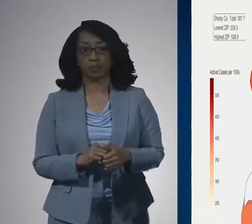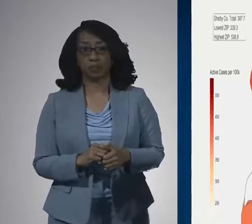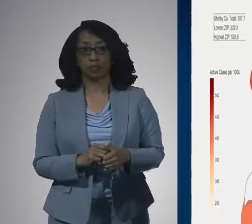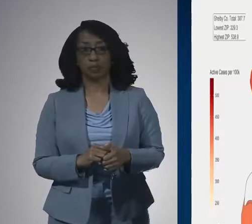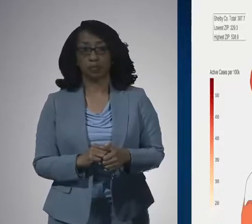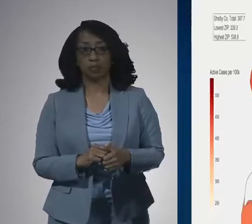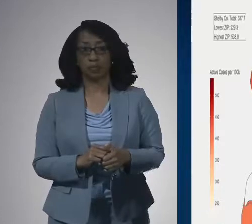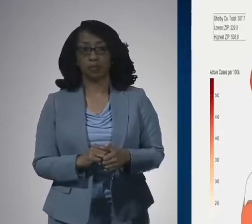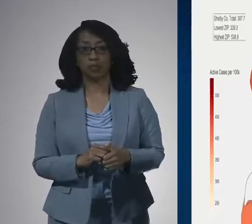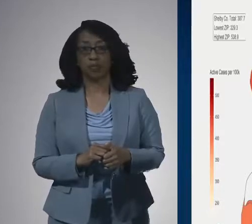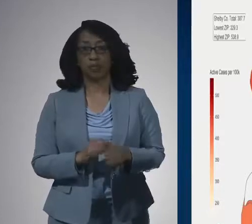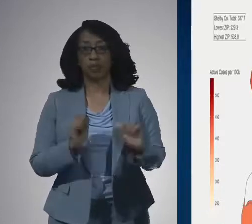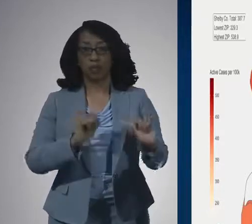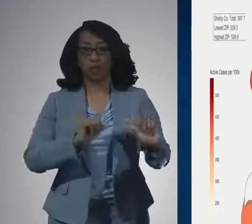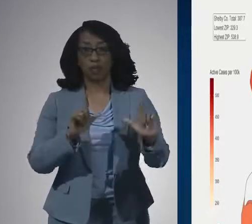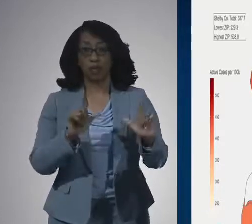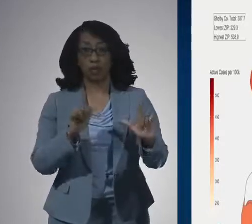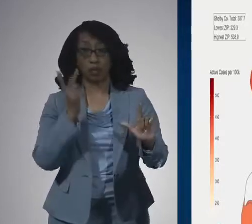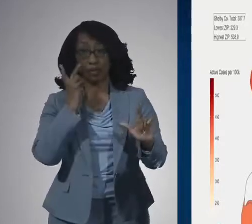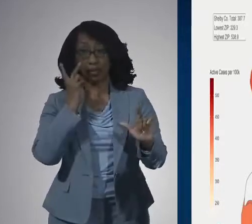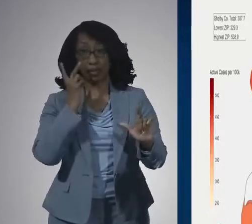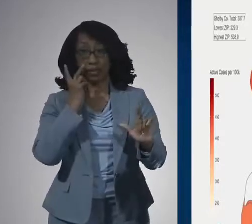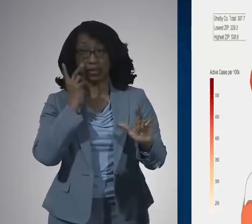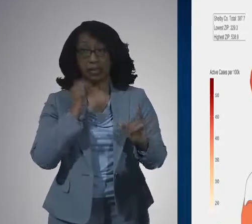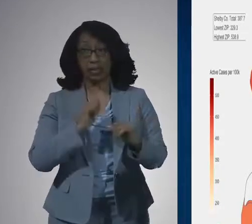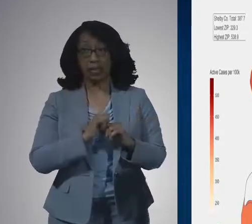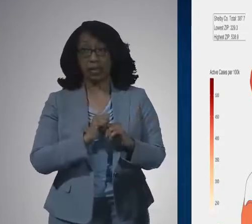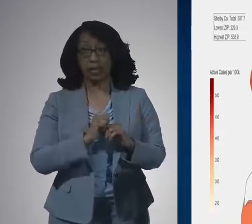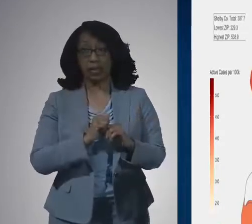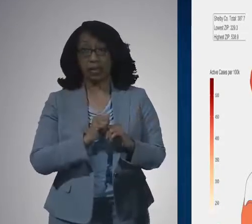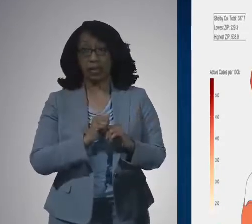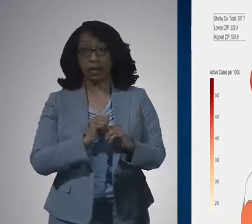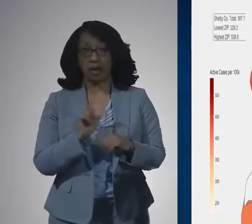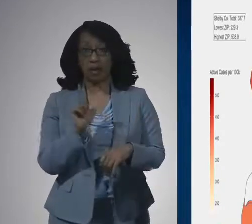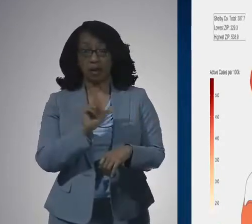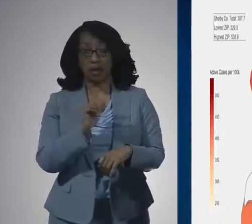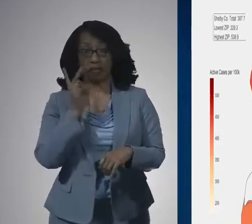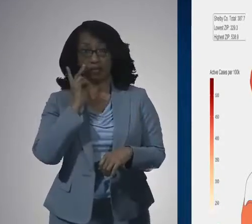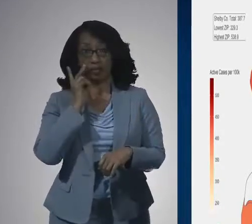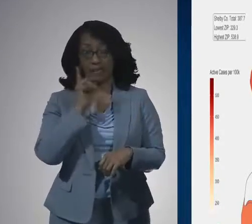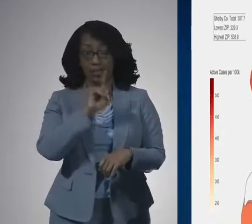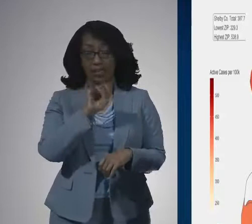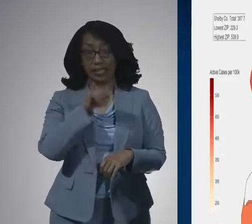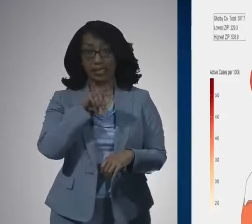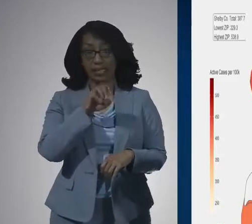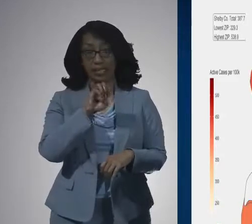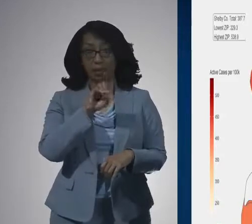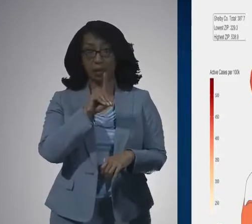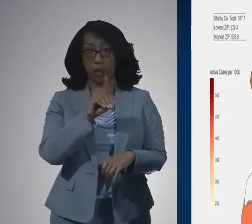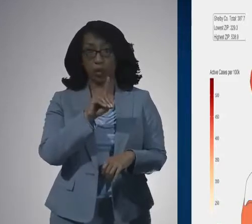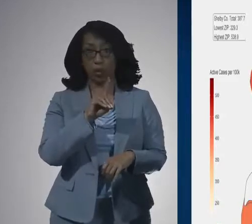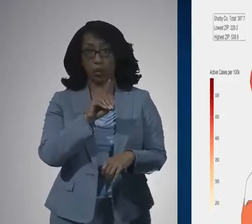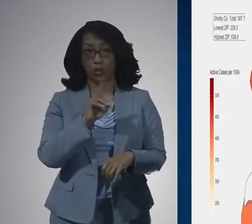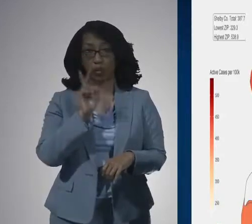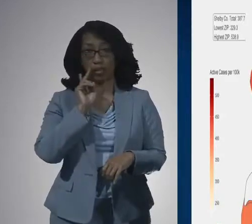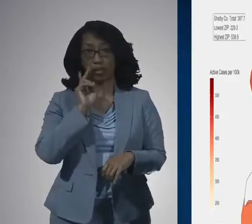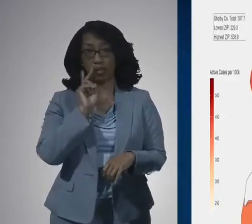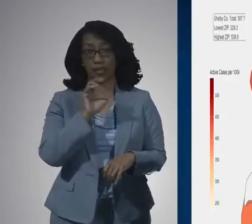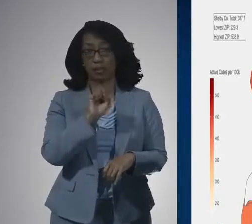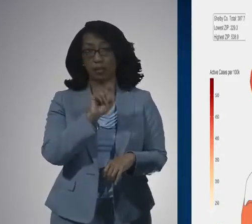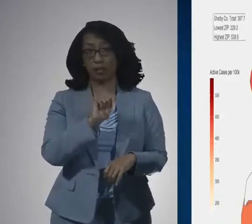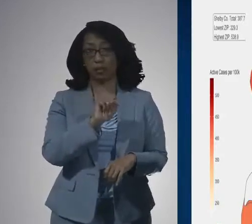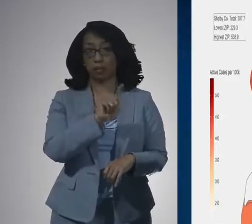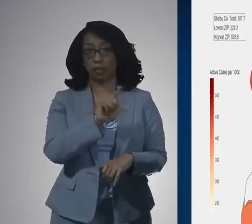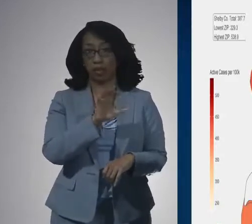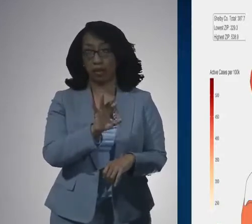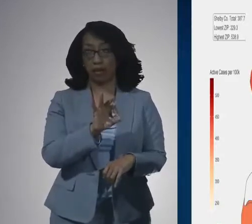This next slide shows on the left active cases by zip code as of September 29th, and on the